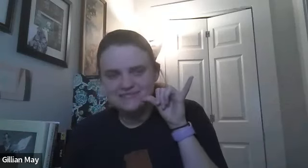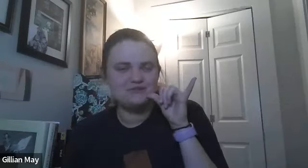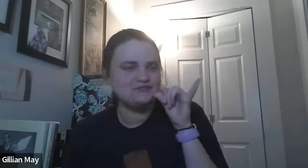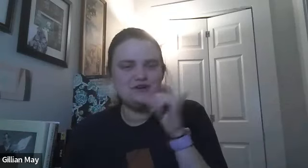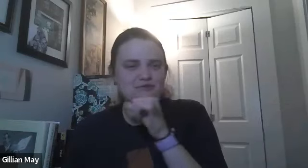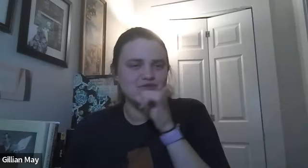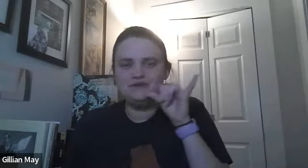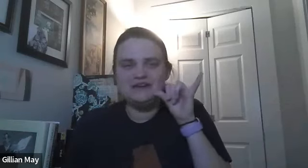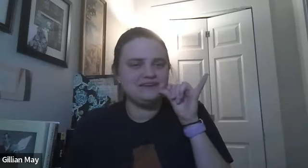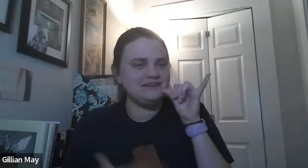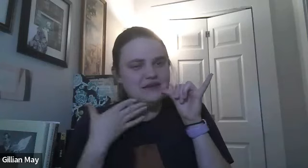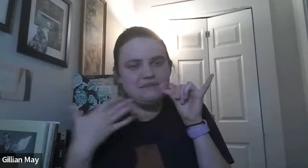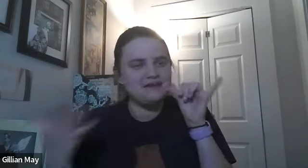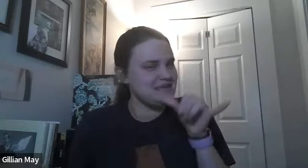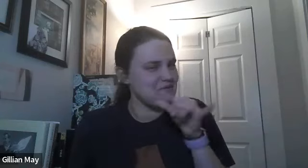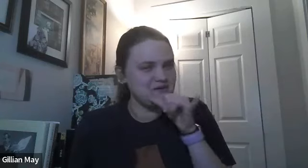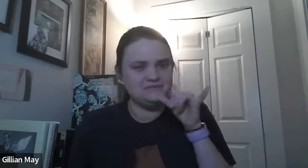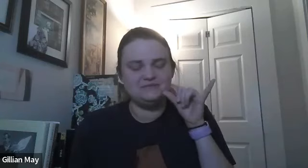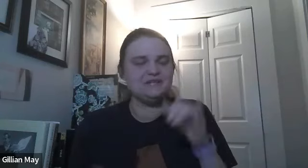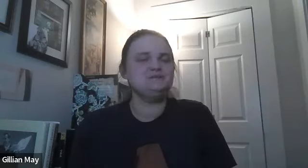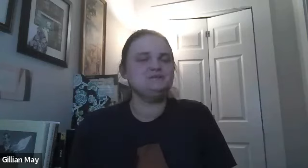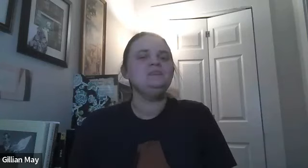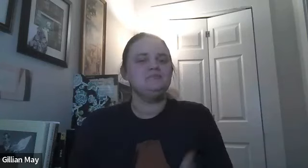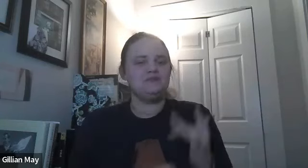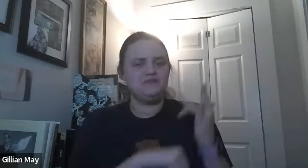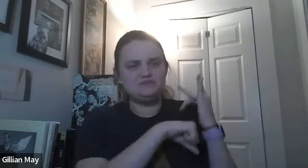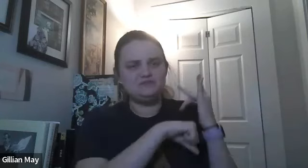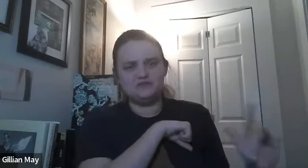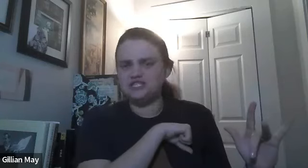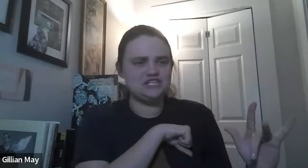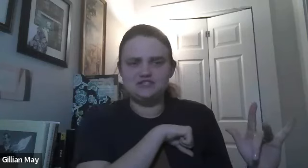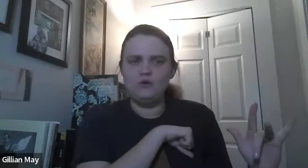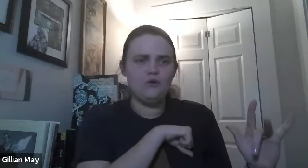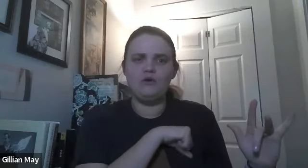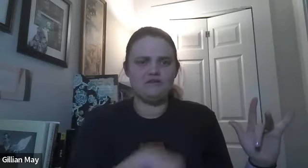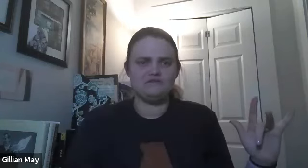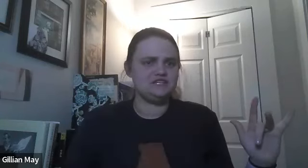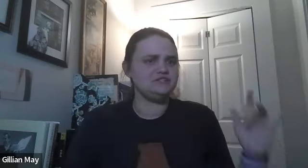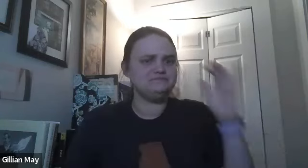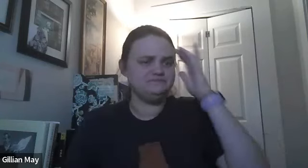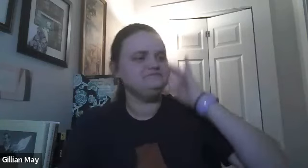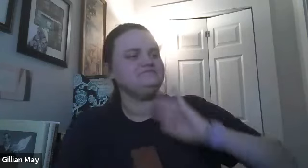one. There's no, you can't mess that one up too much. But this would just change a whole conversation.